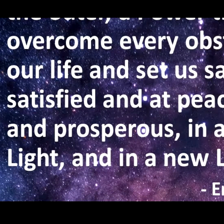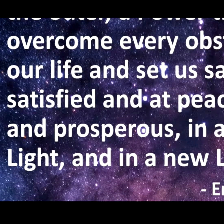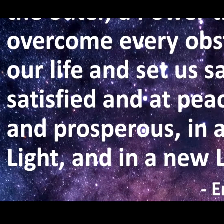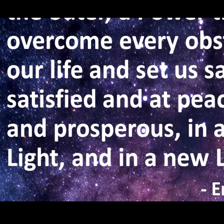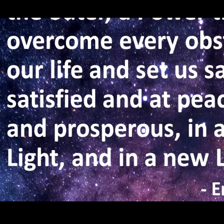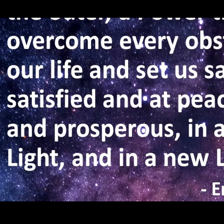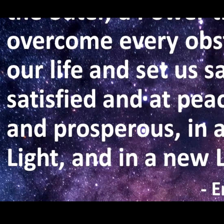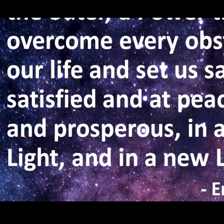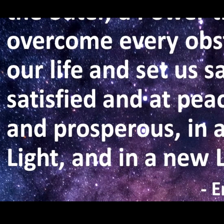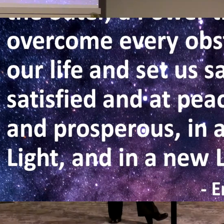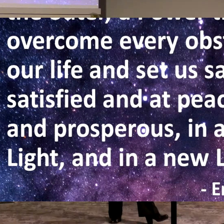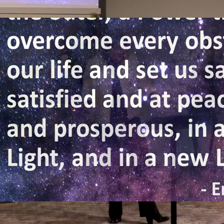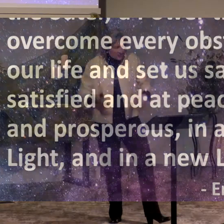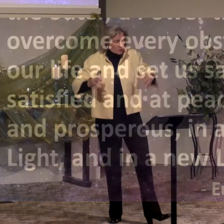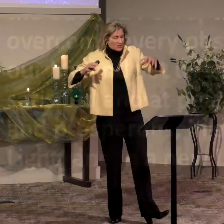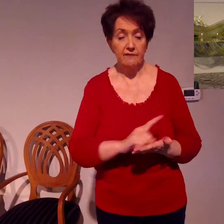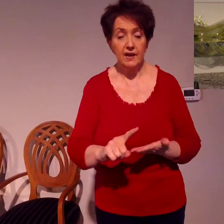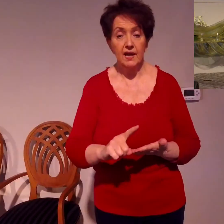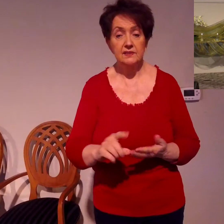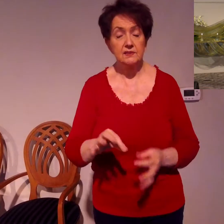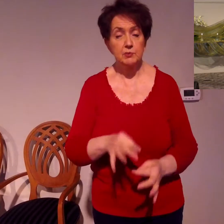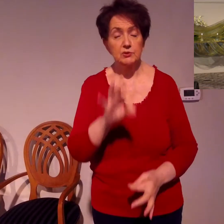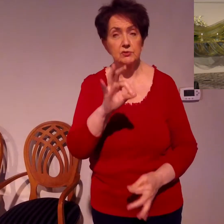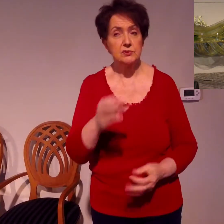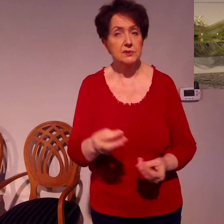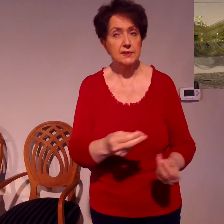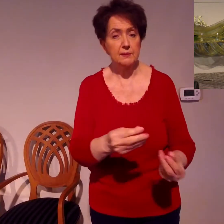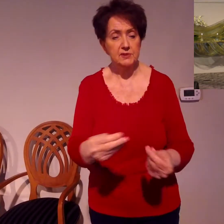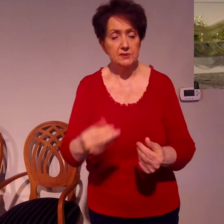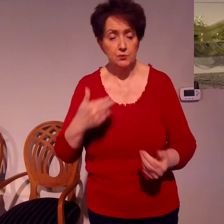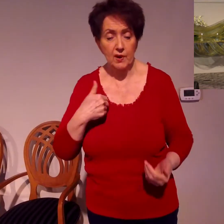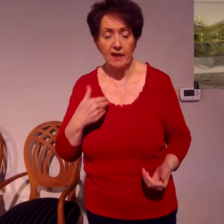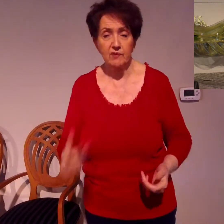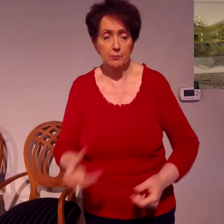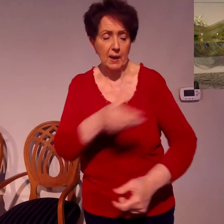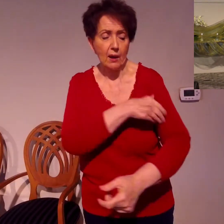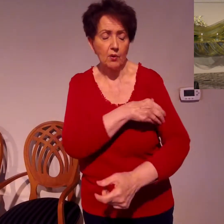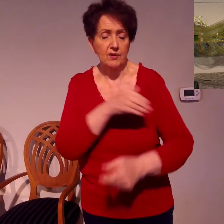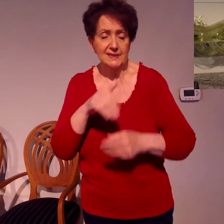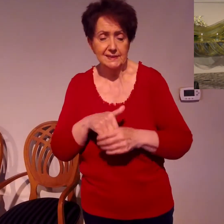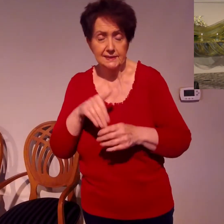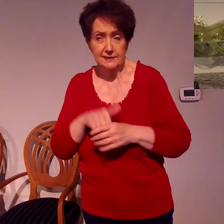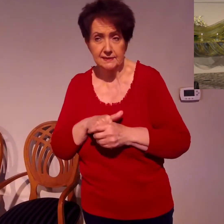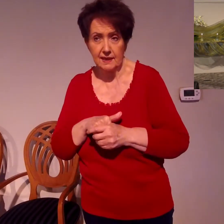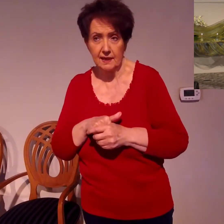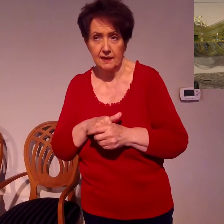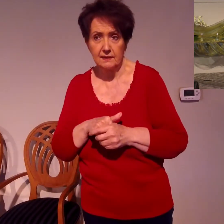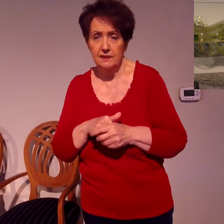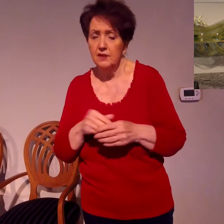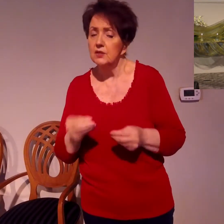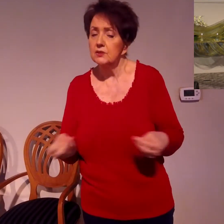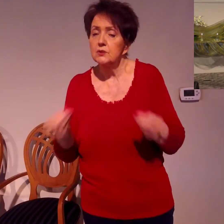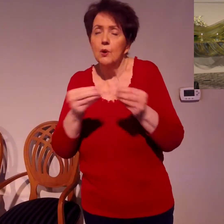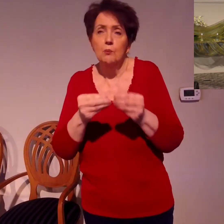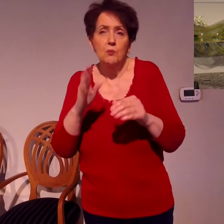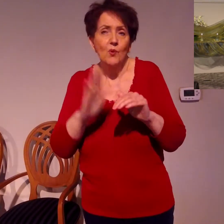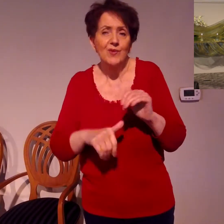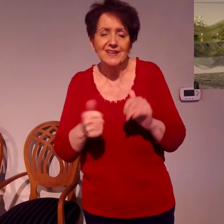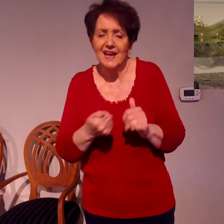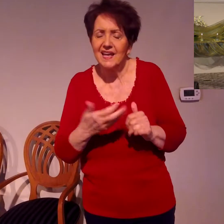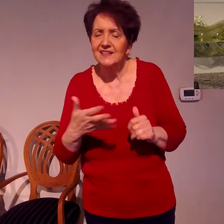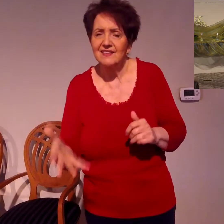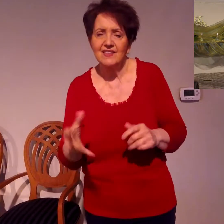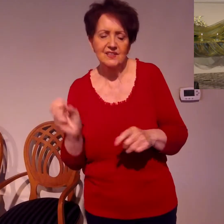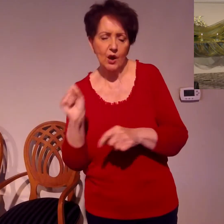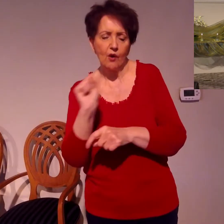So through divine spiritual substance, we see that we have within us a power that is greater than anything we shall ever contact, a power that can overcome